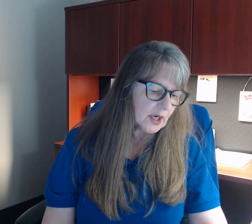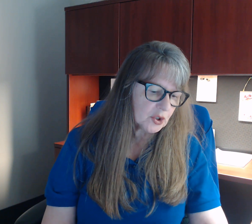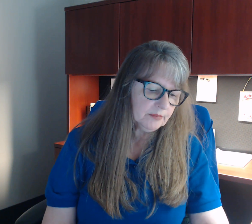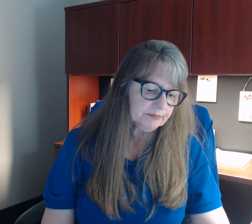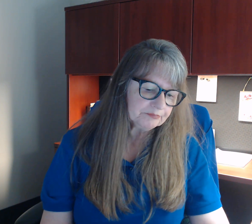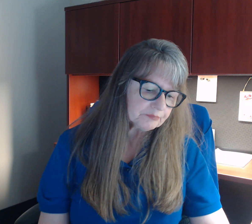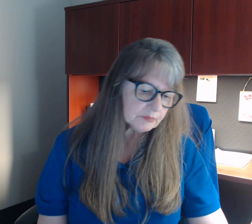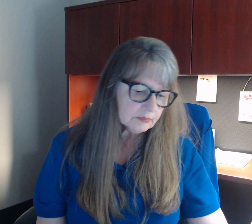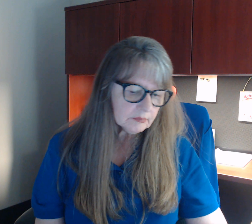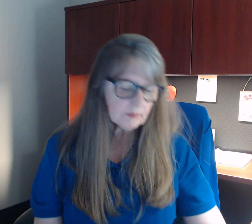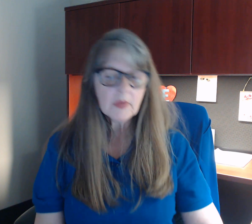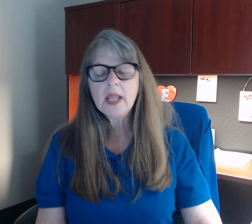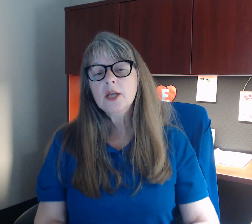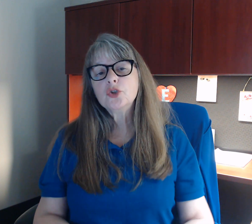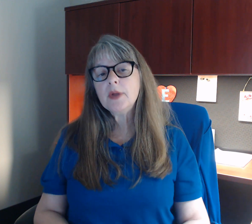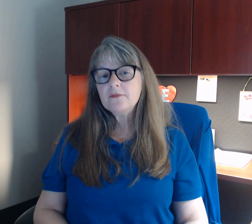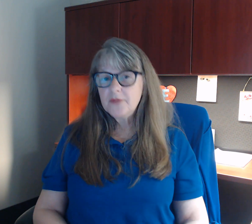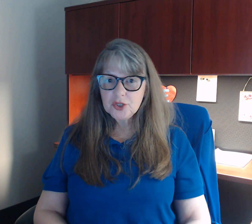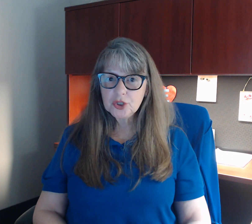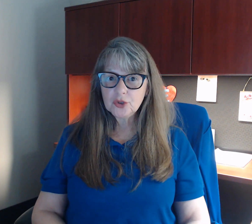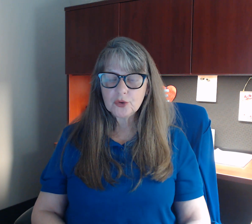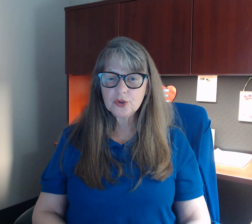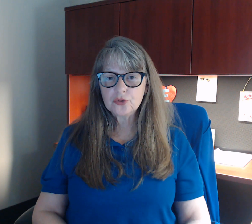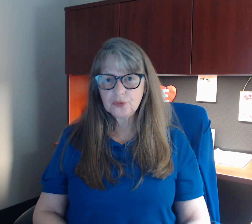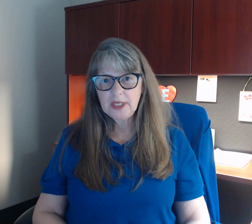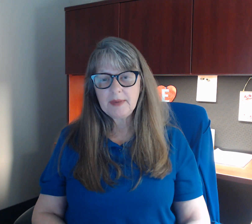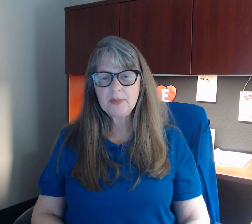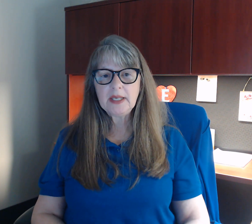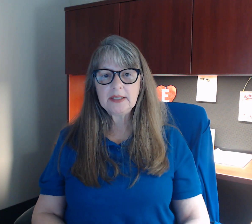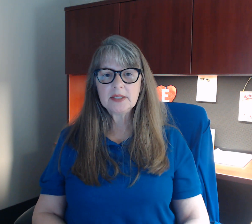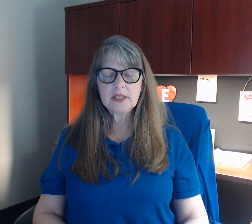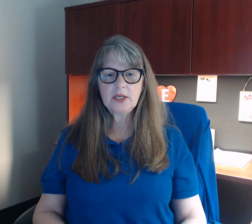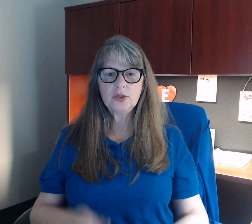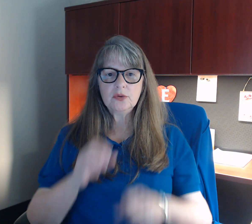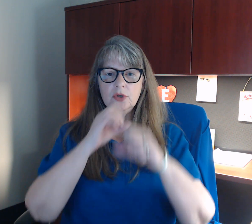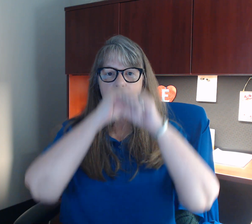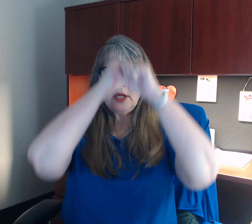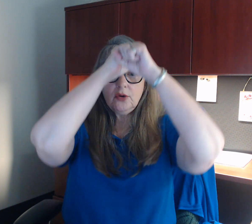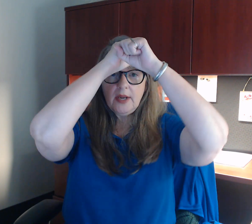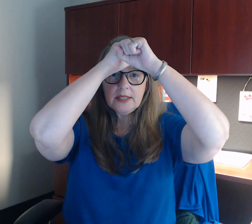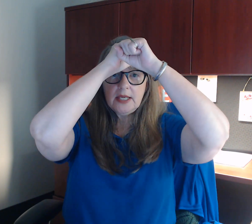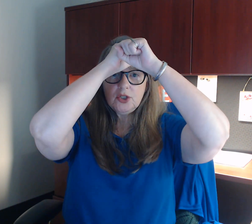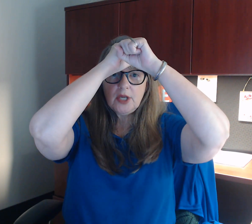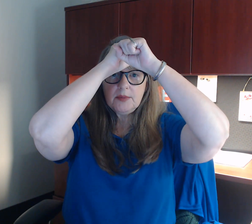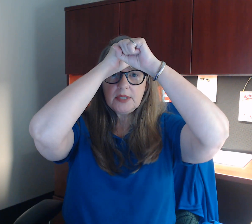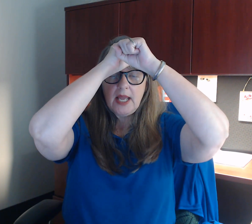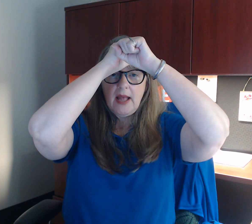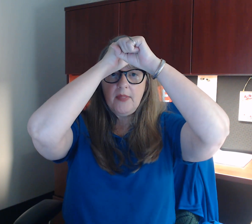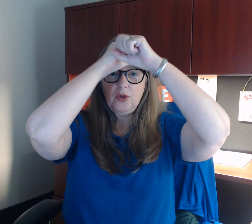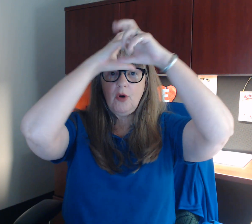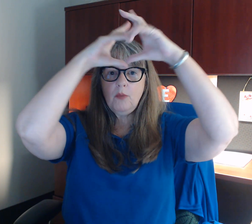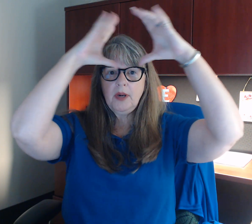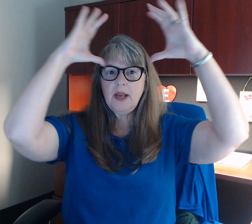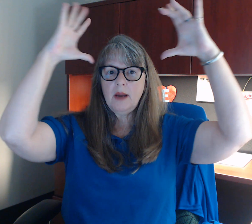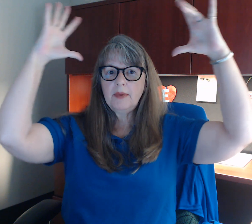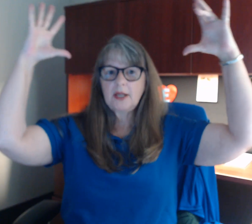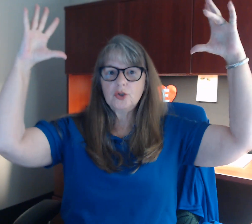subjection. To envision or to dream, I really like this sign too, because you take your S hand shapes and then you open it up like a